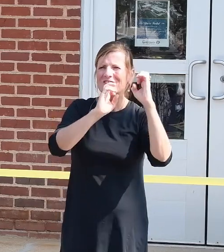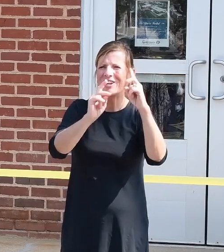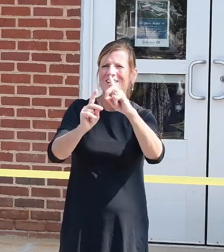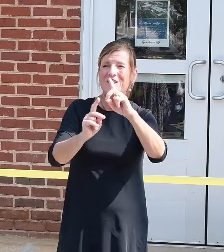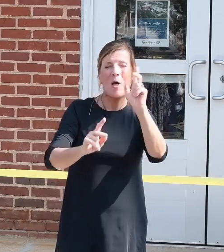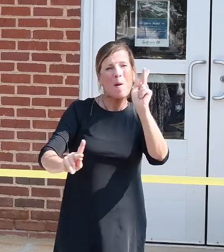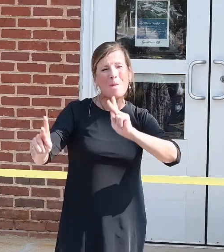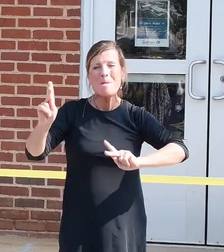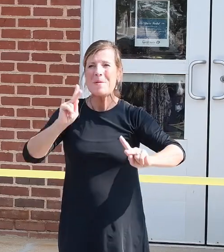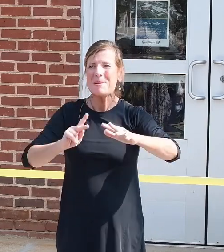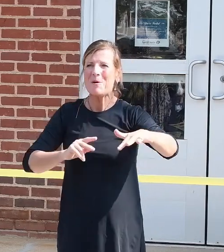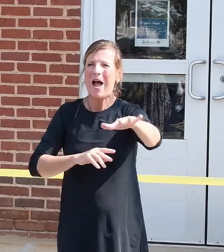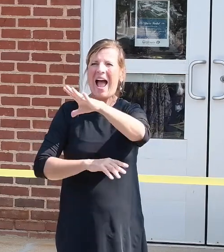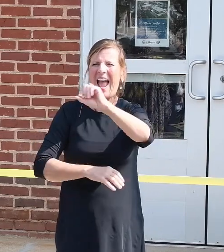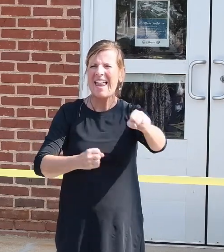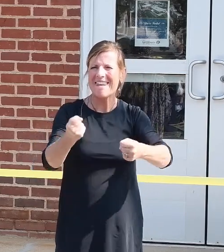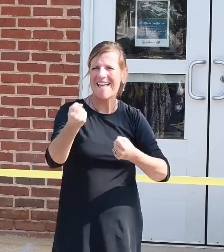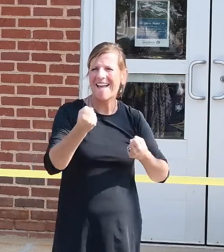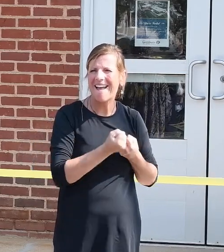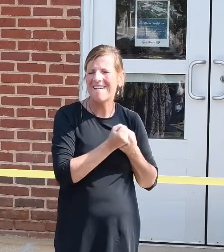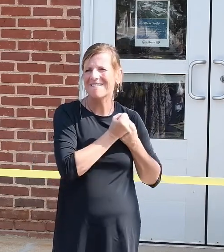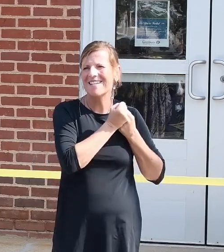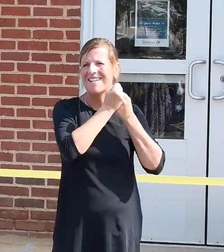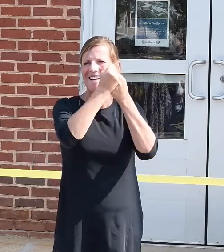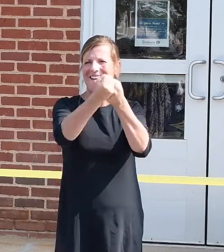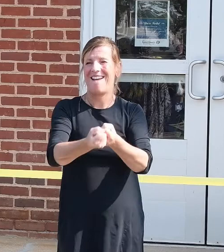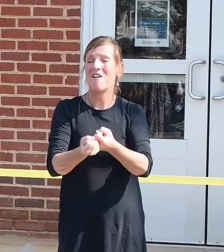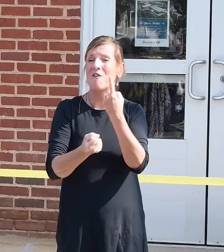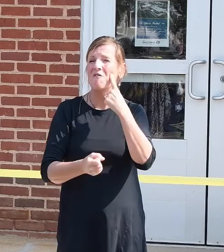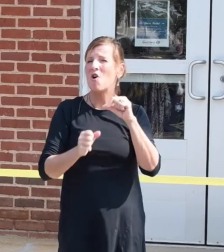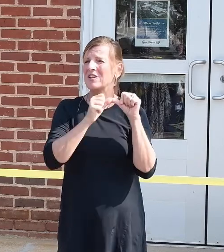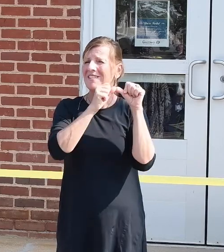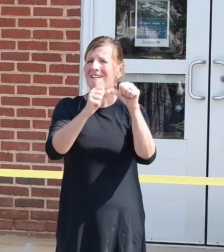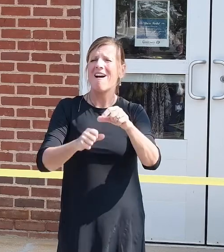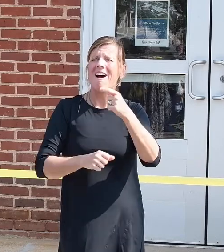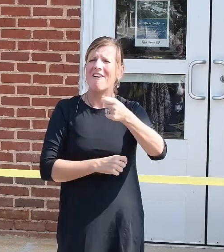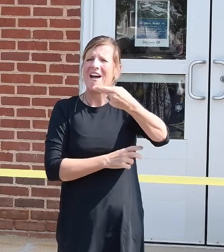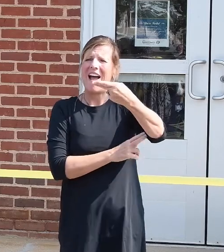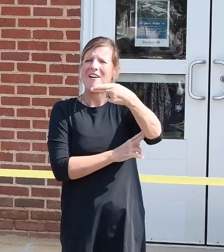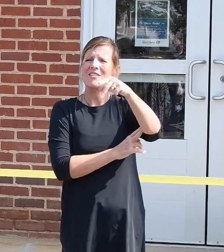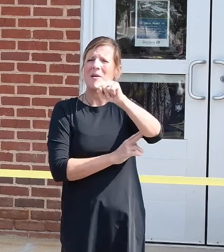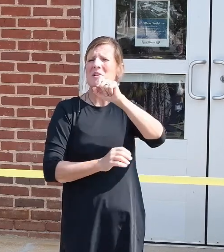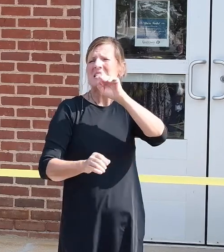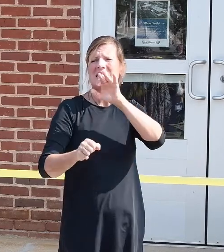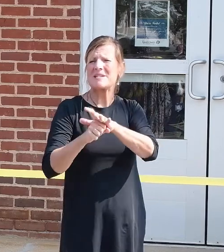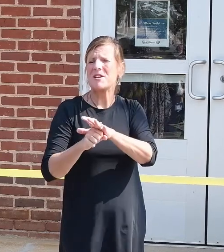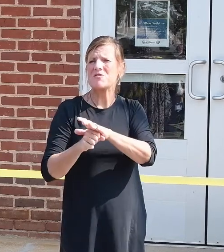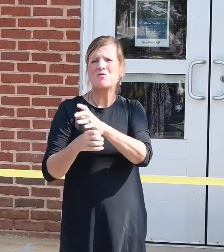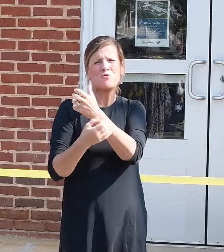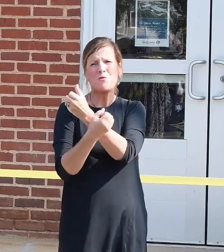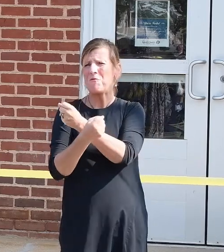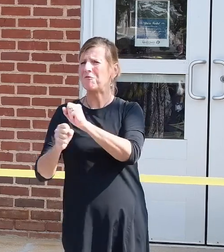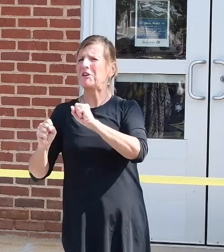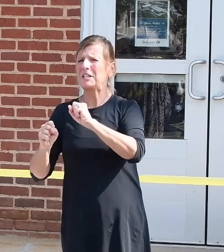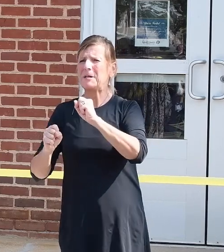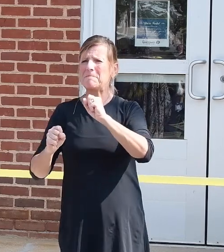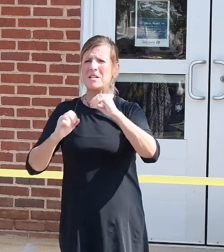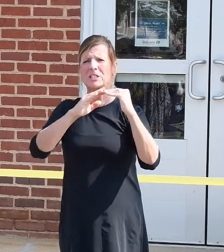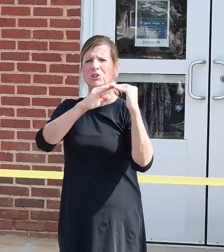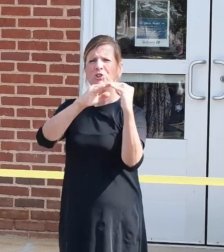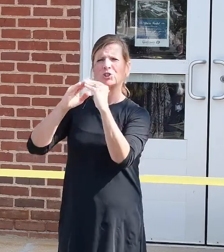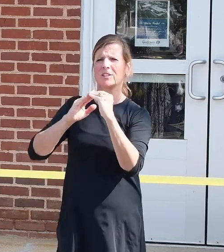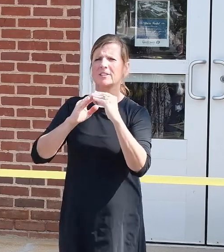as well as advocate for the continuation of Harriet Tubman's commitment to freedom, justice, and